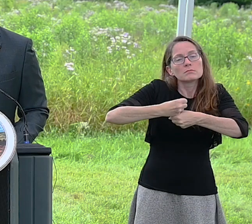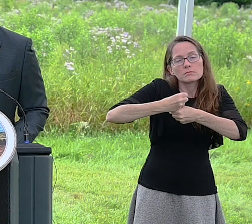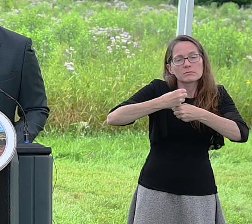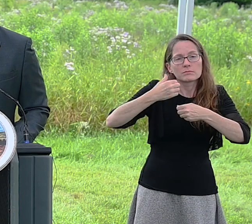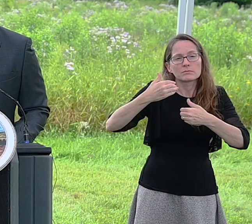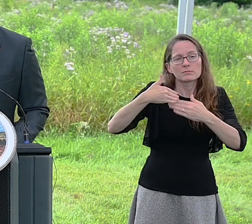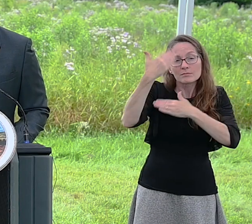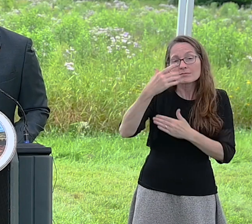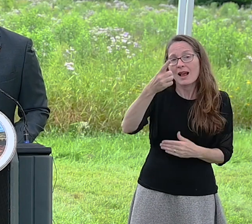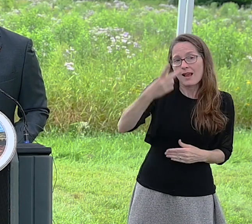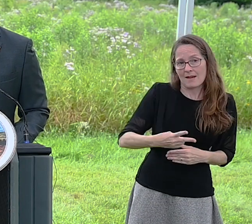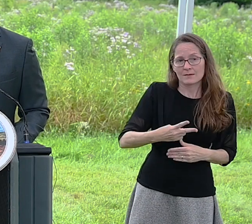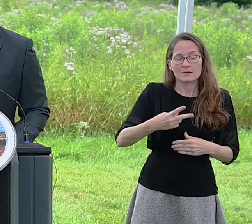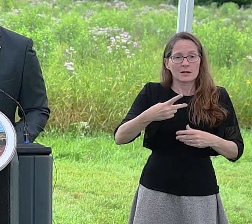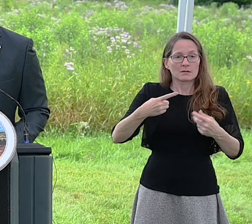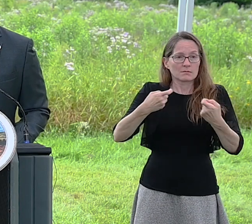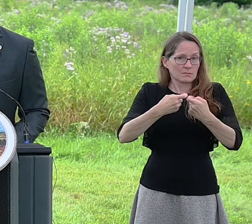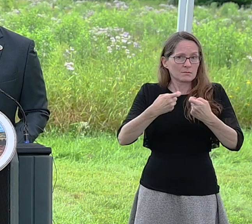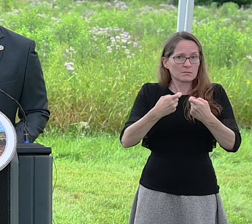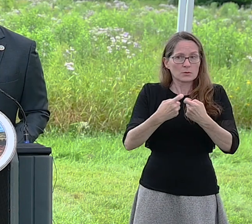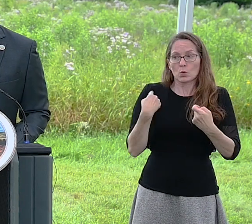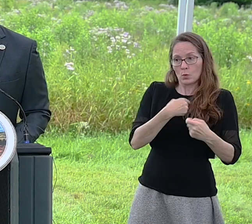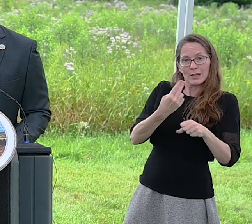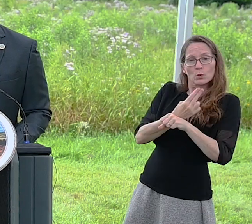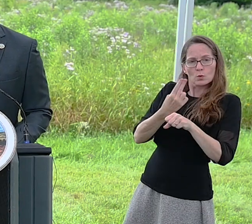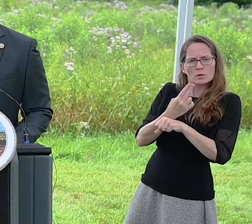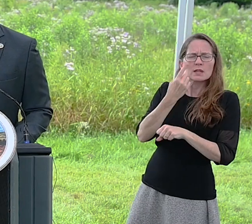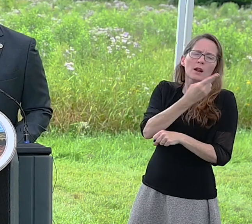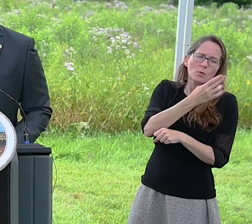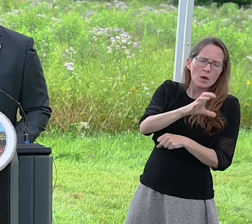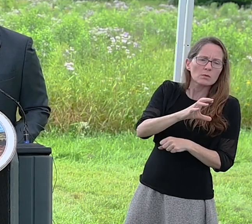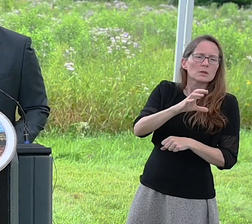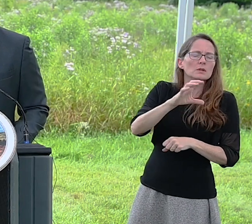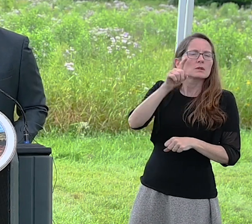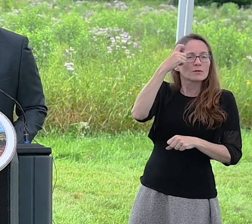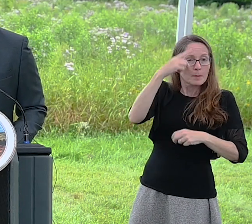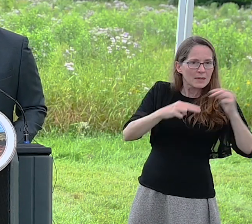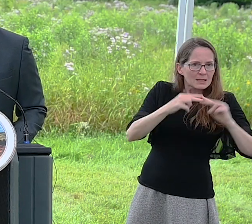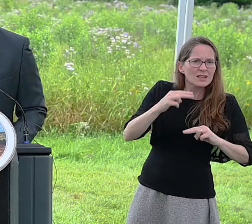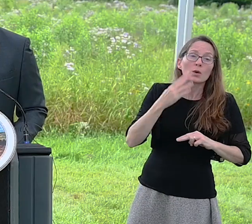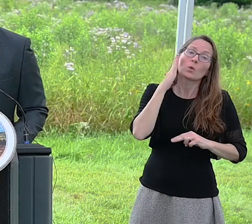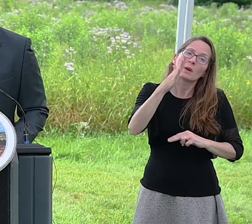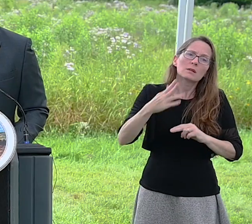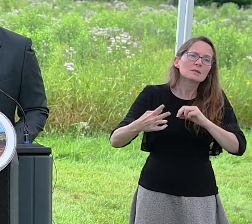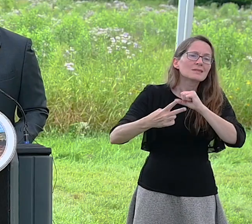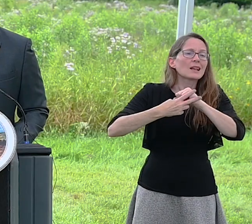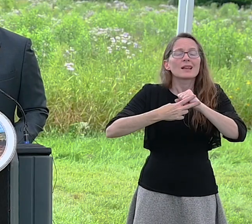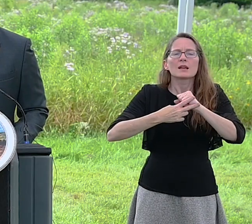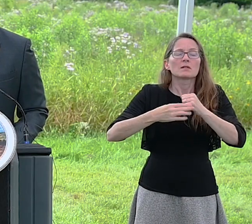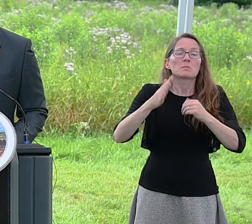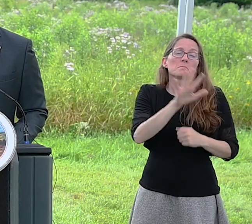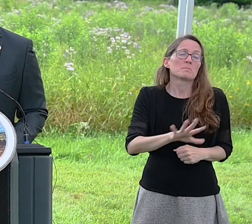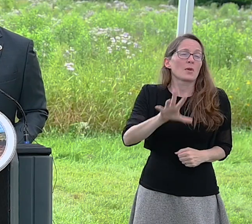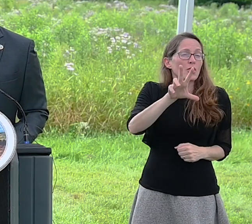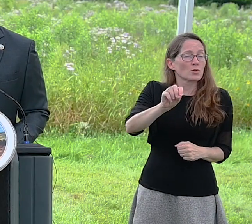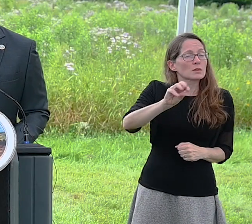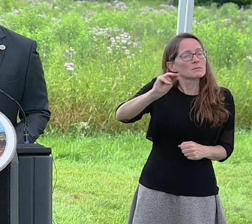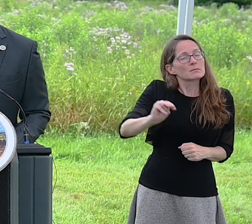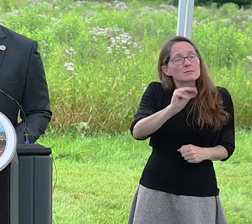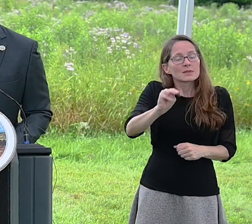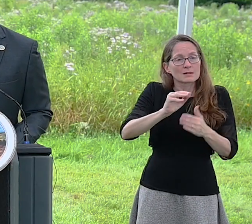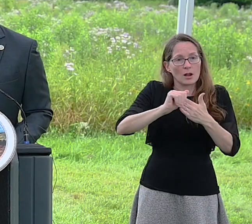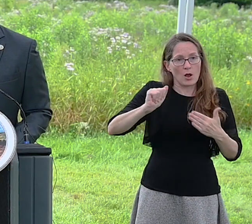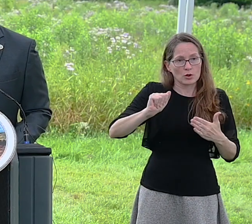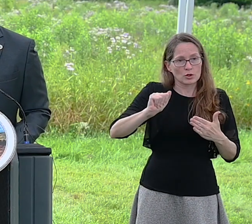government buildings, and it will save Howard County government approximately $30 million in electricity costs during